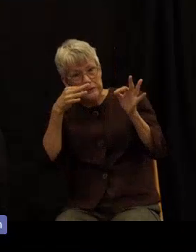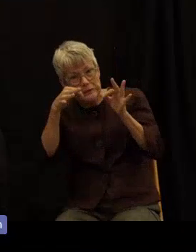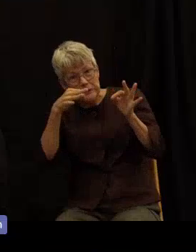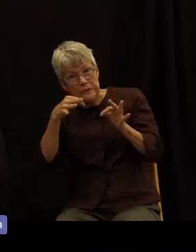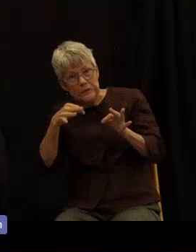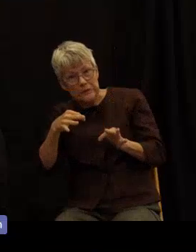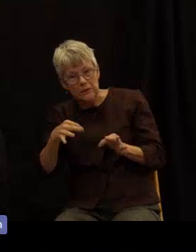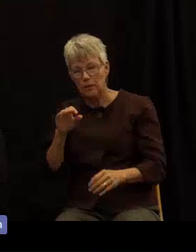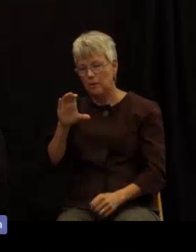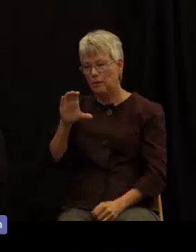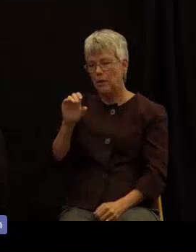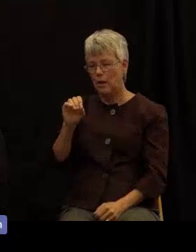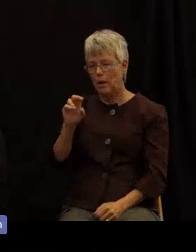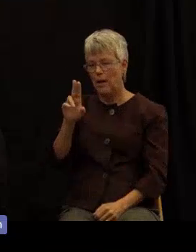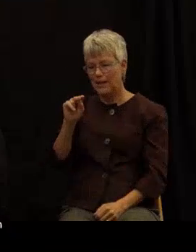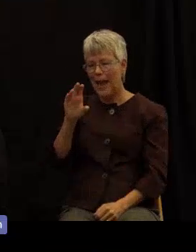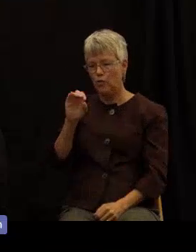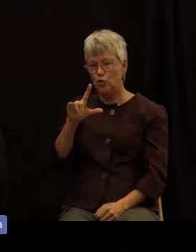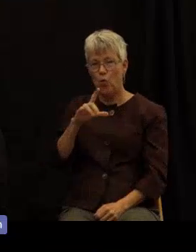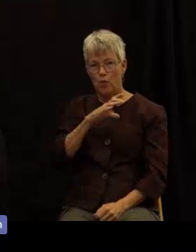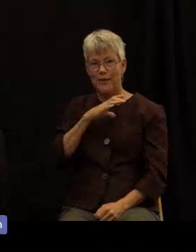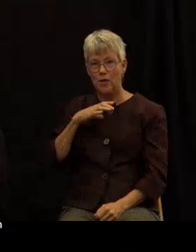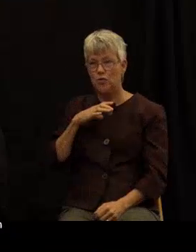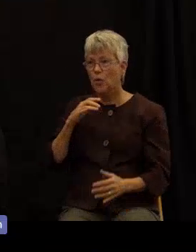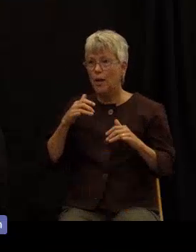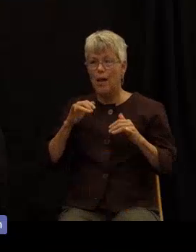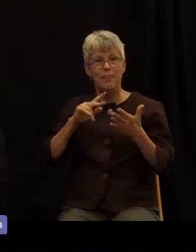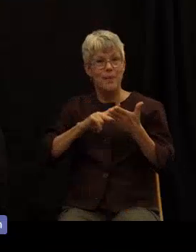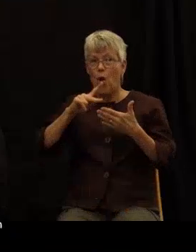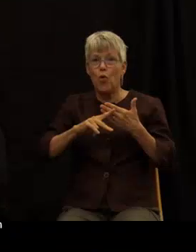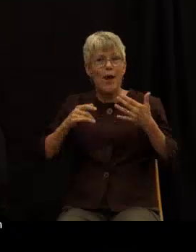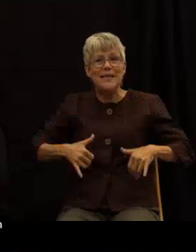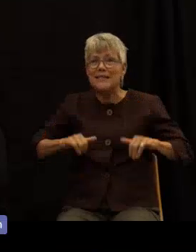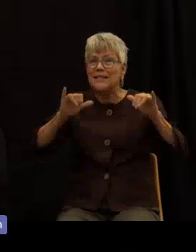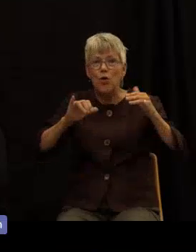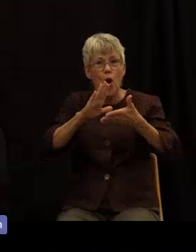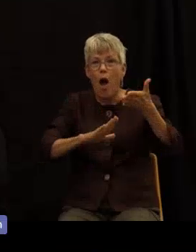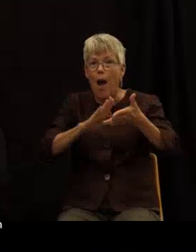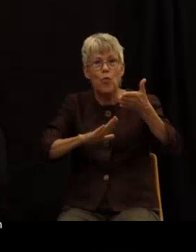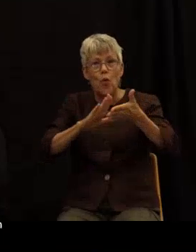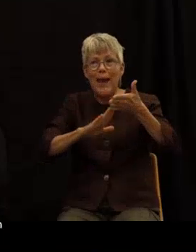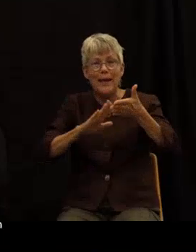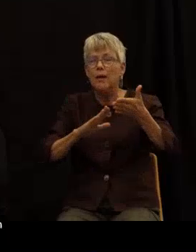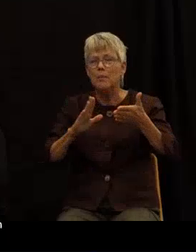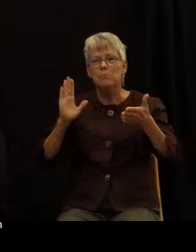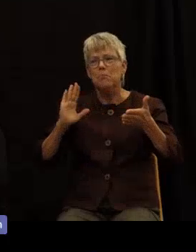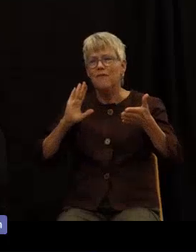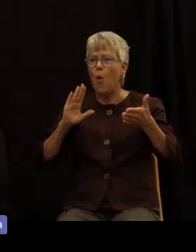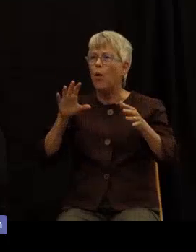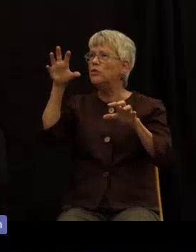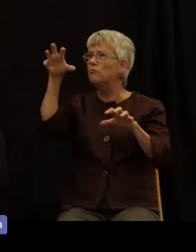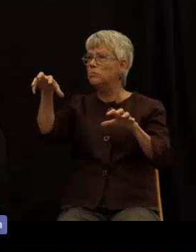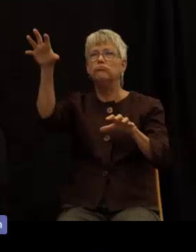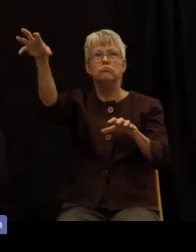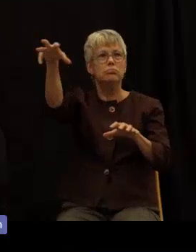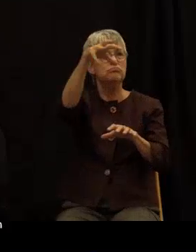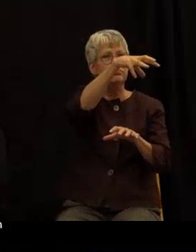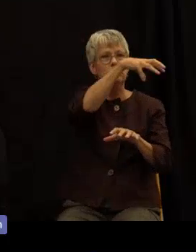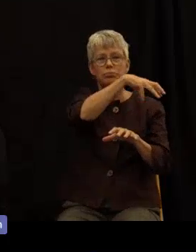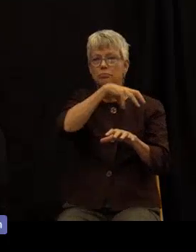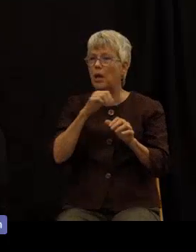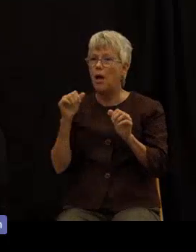was that the program can still operate the way it's always operated with satellites. Everybody doesn't have to come